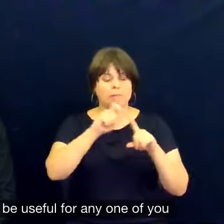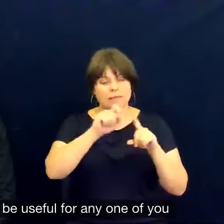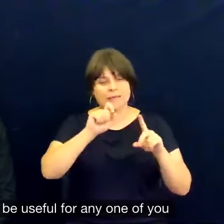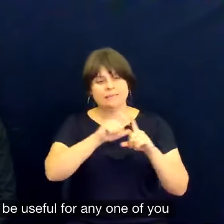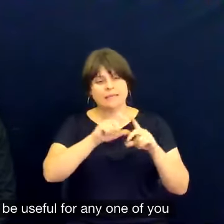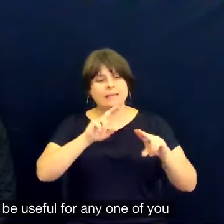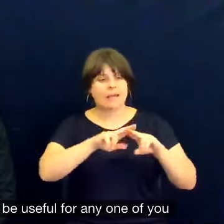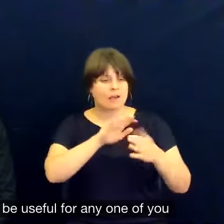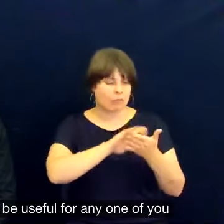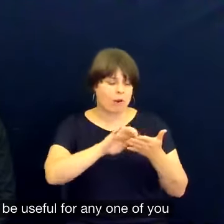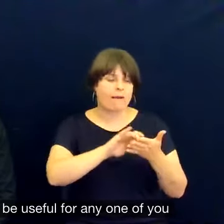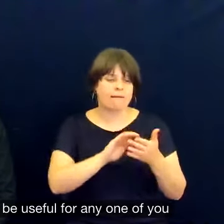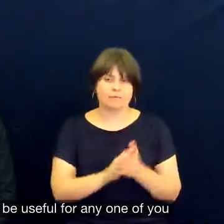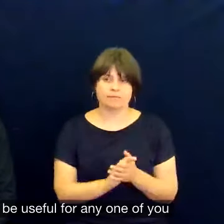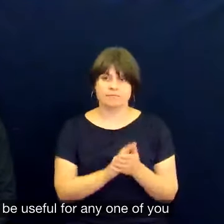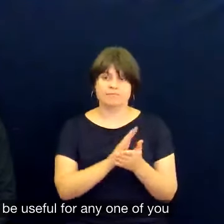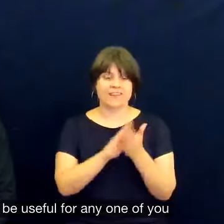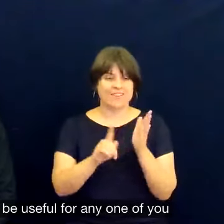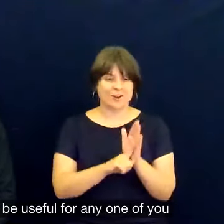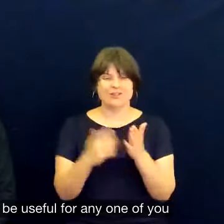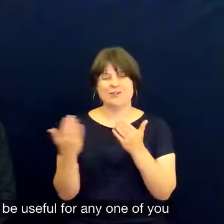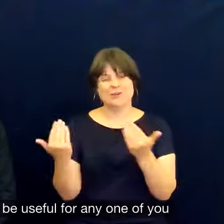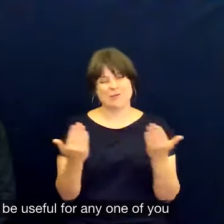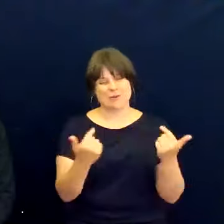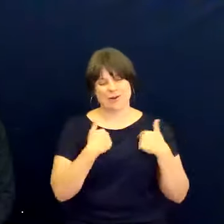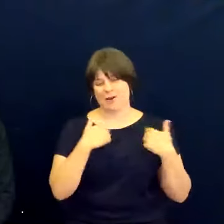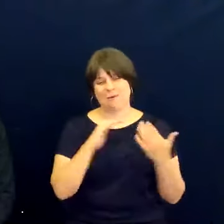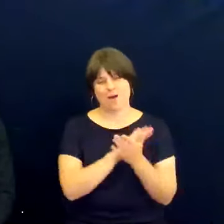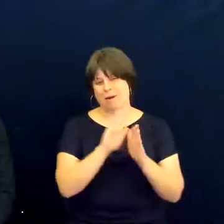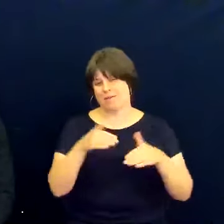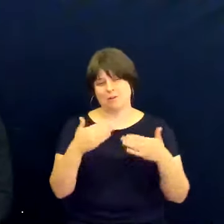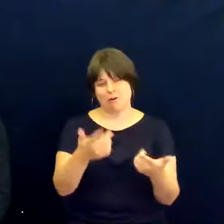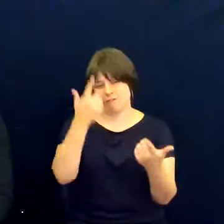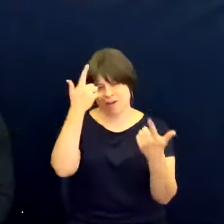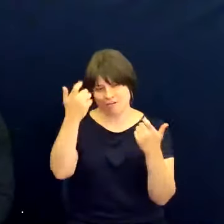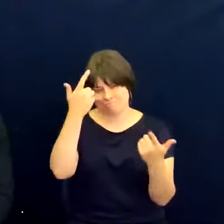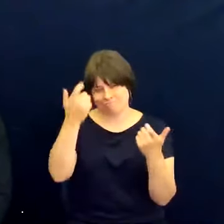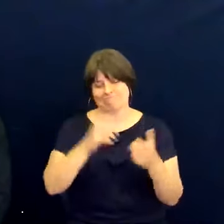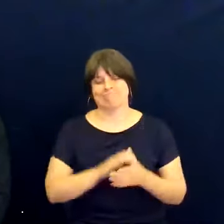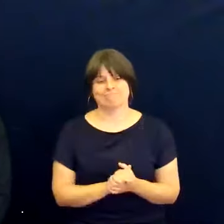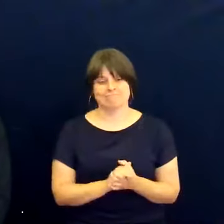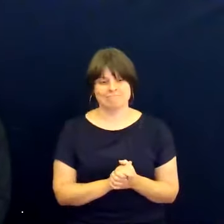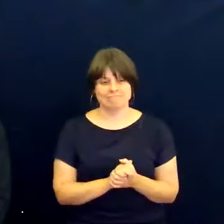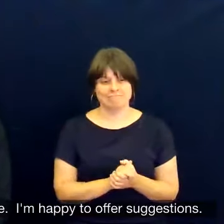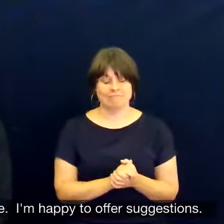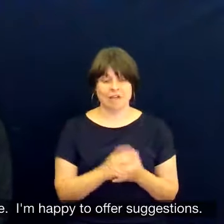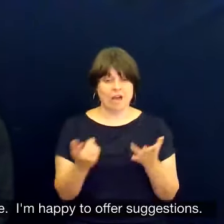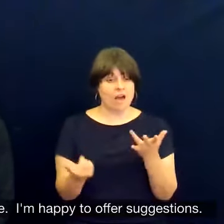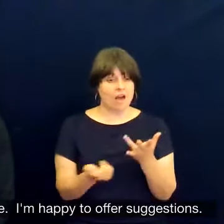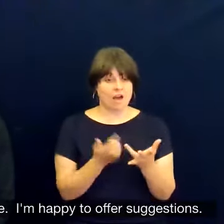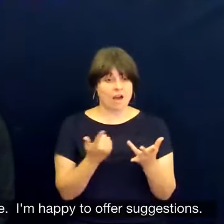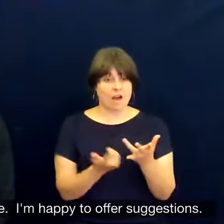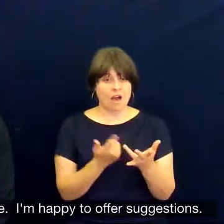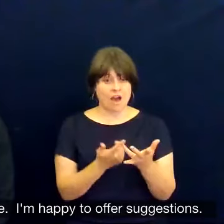You're welcome. I'm happy to offer suggestions. Thank you, Heather. Does anyone else have any